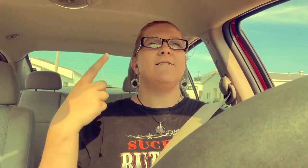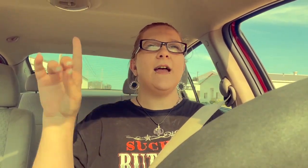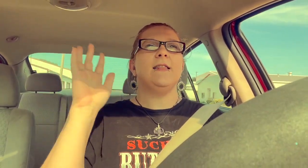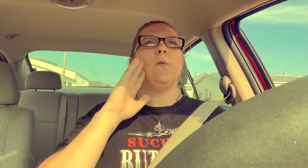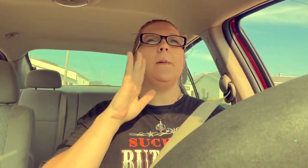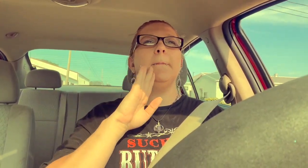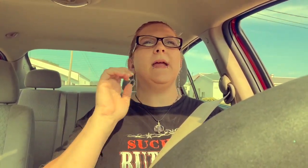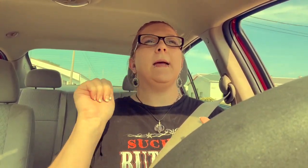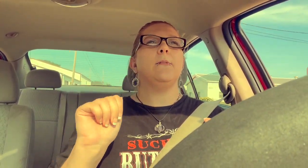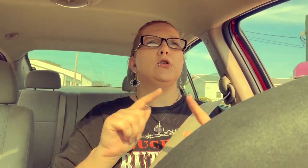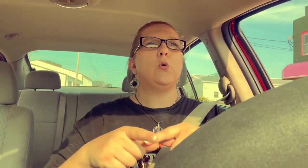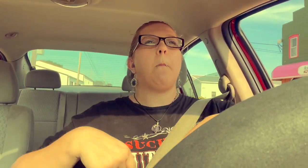finally will be able to.